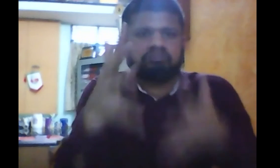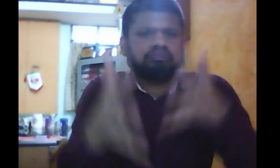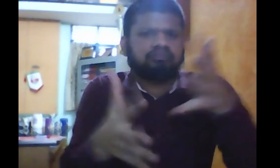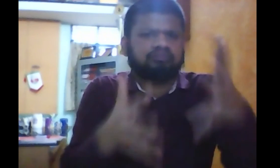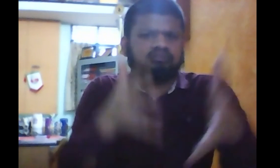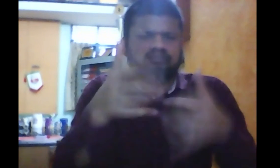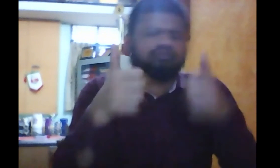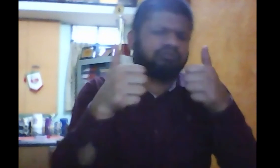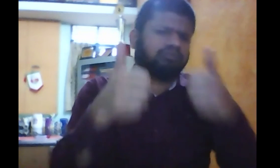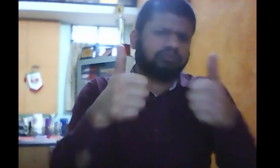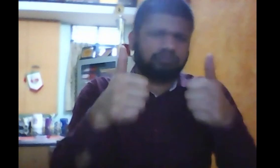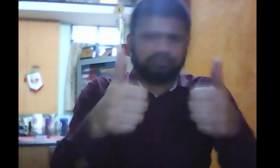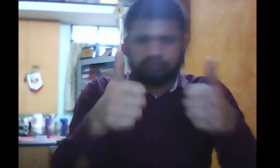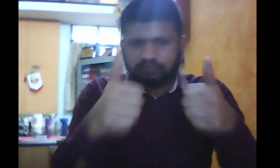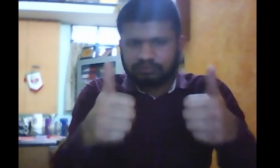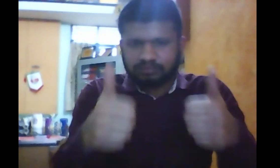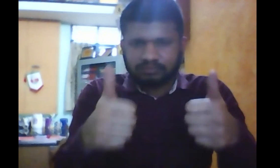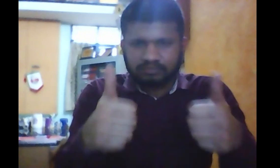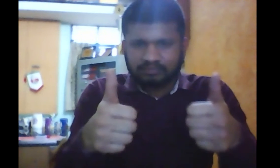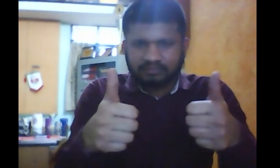So you all are signing very, very well.